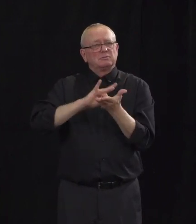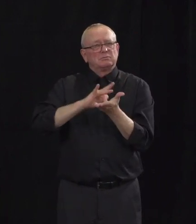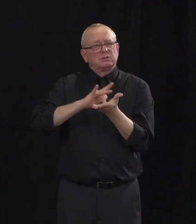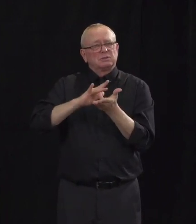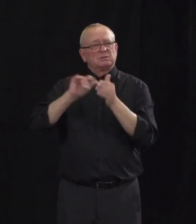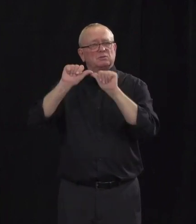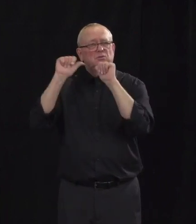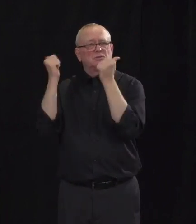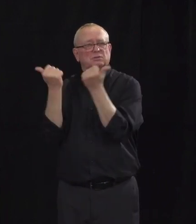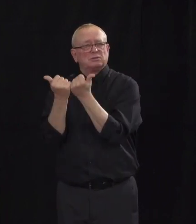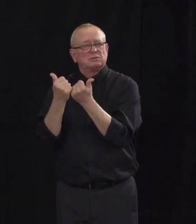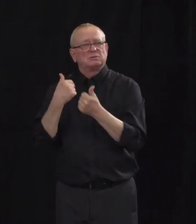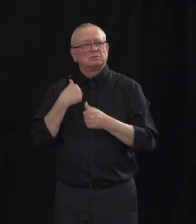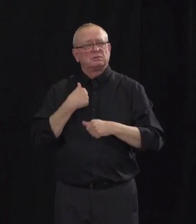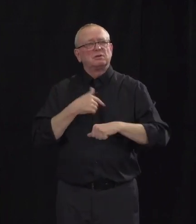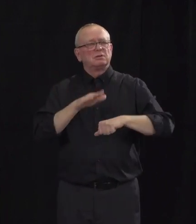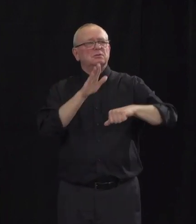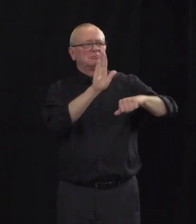stay focused on his job.